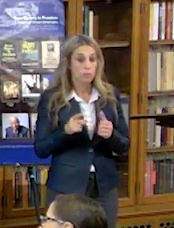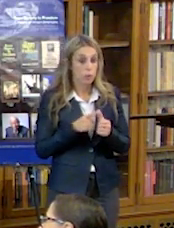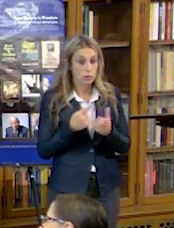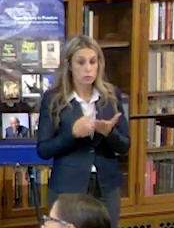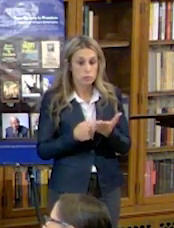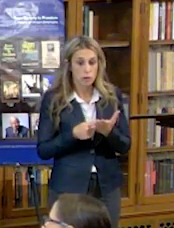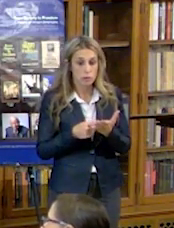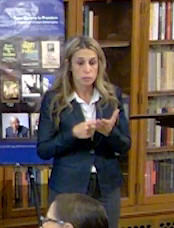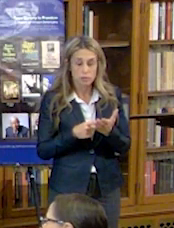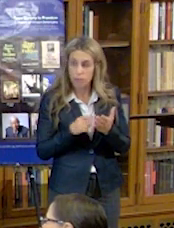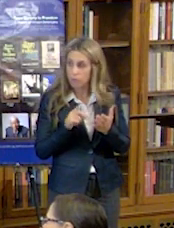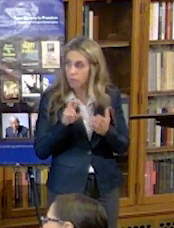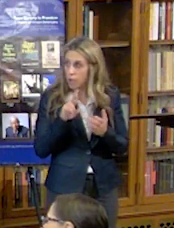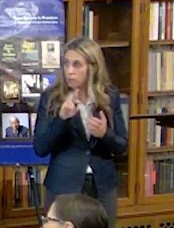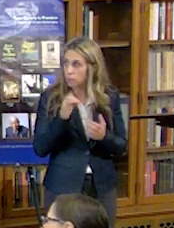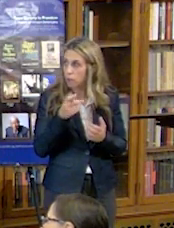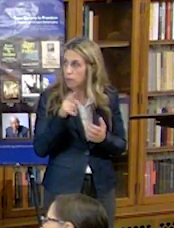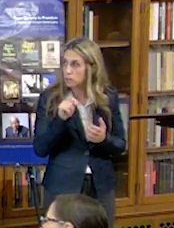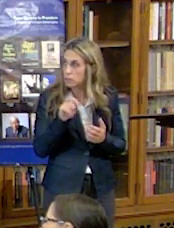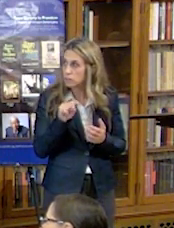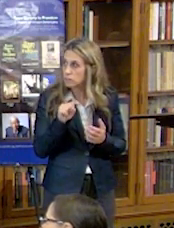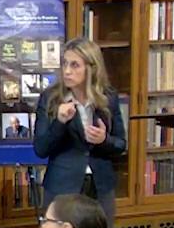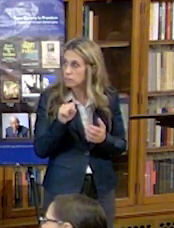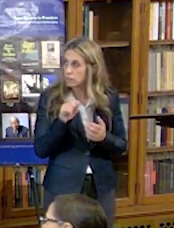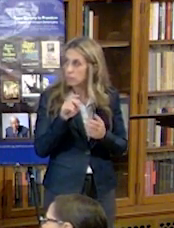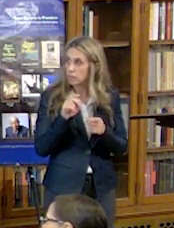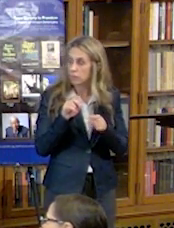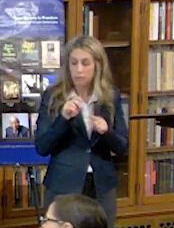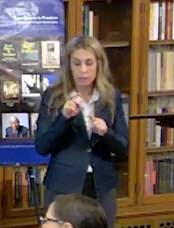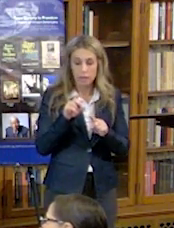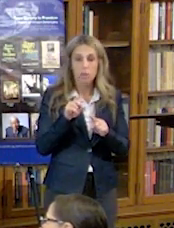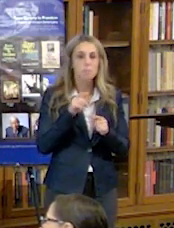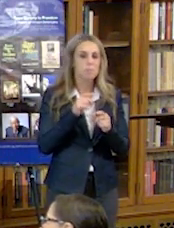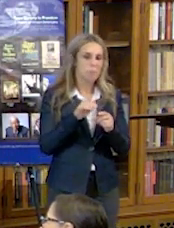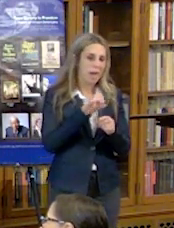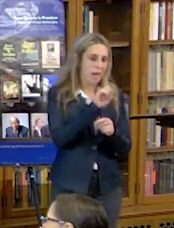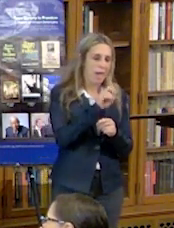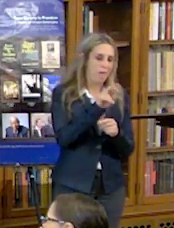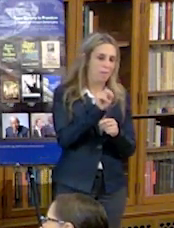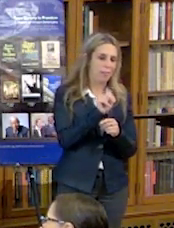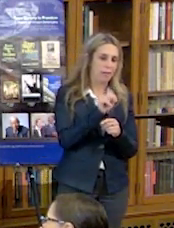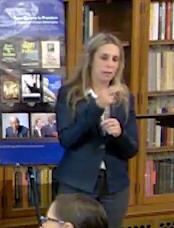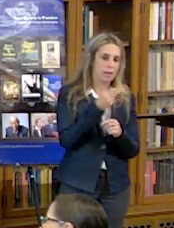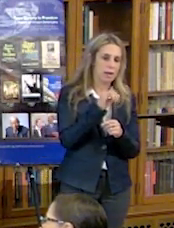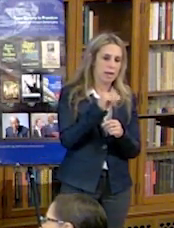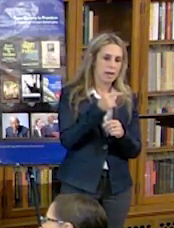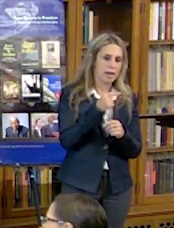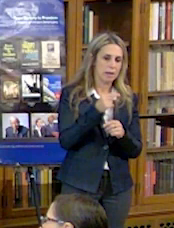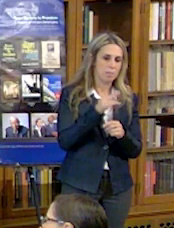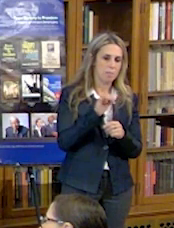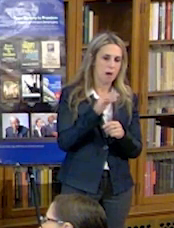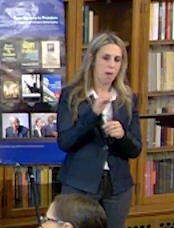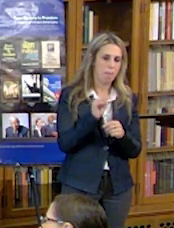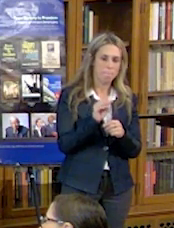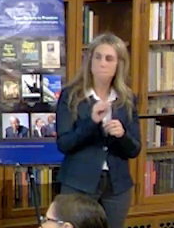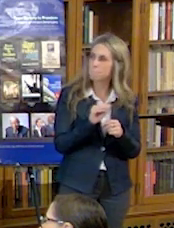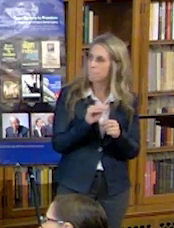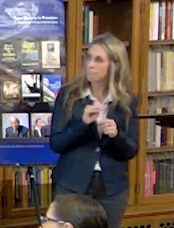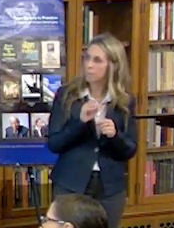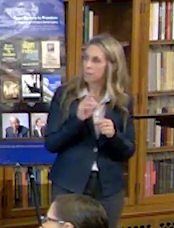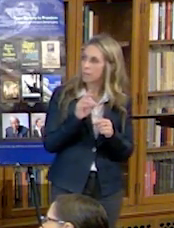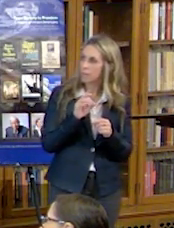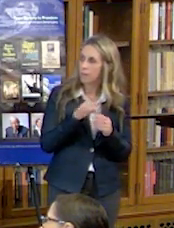righteous discontent by Professor Evelyn higen Botham which entirely reoriented me to the world of